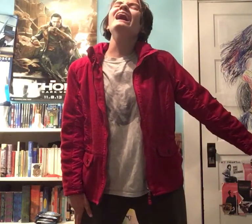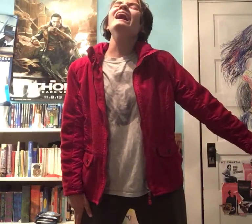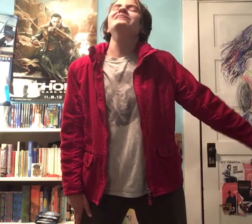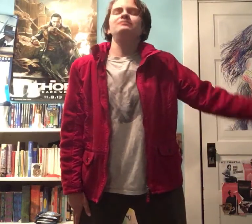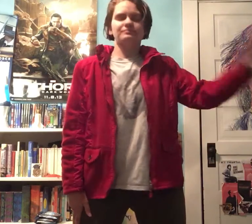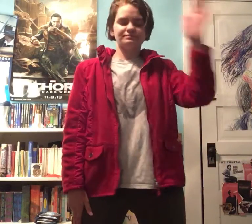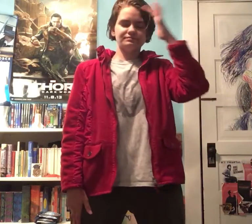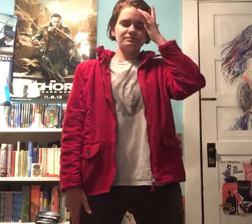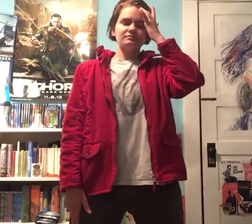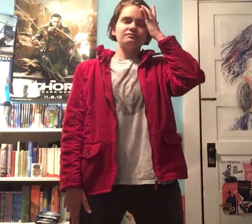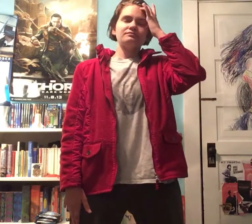inside.